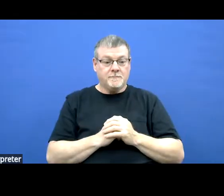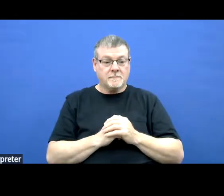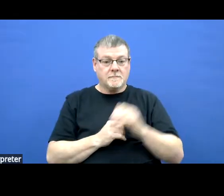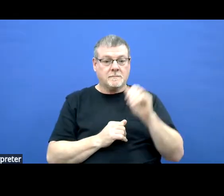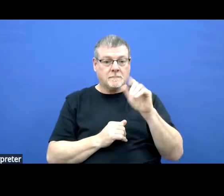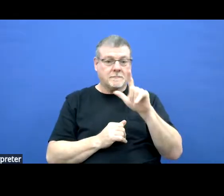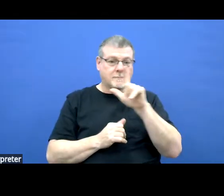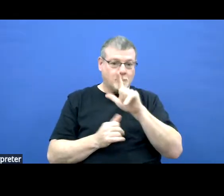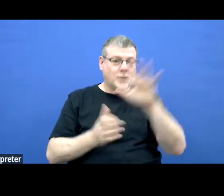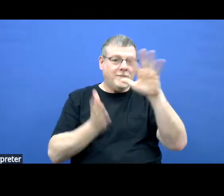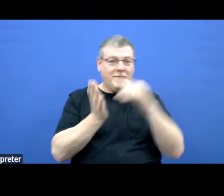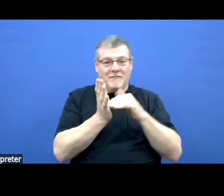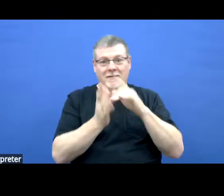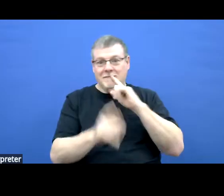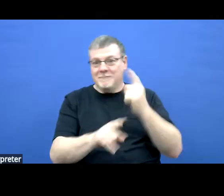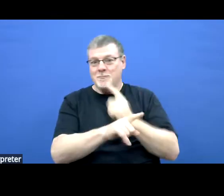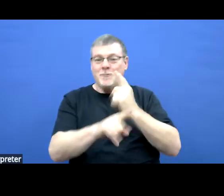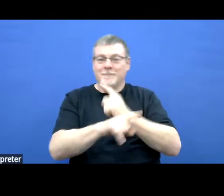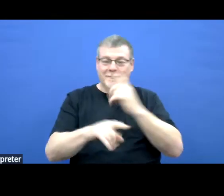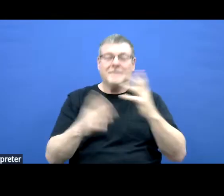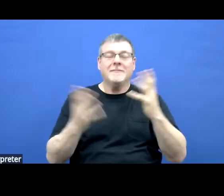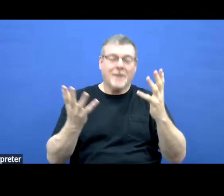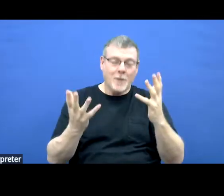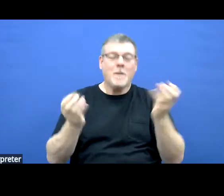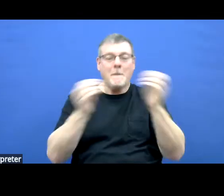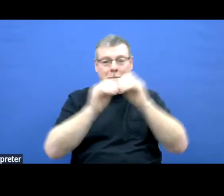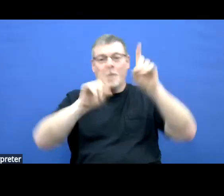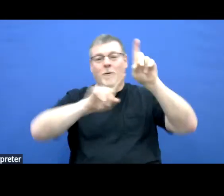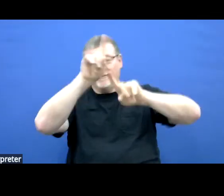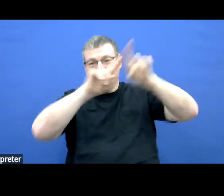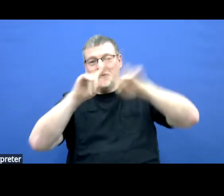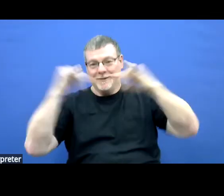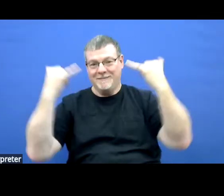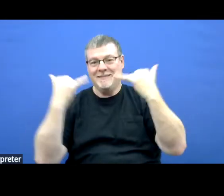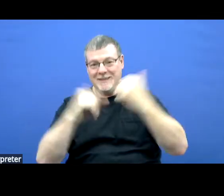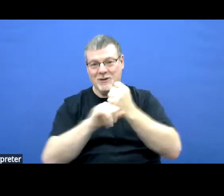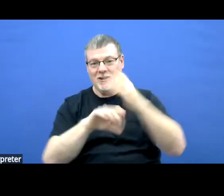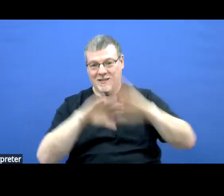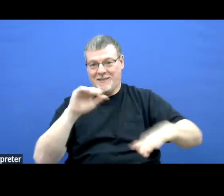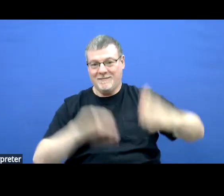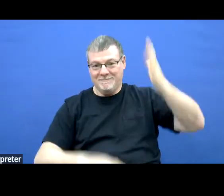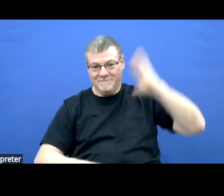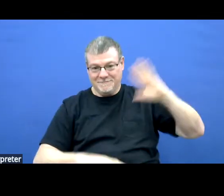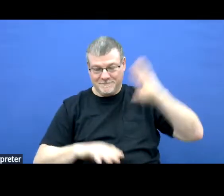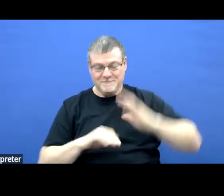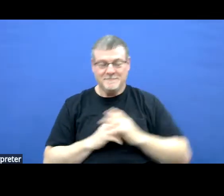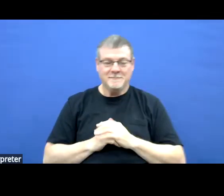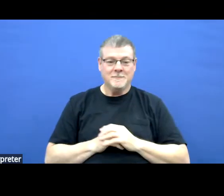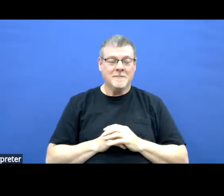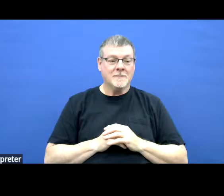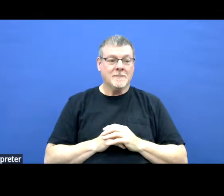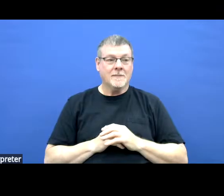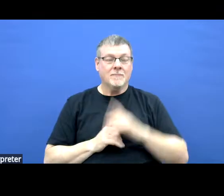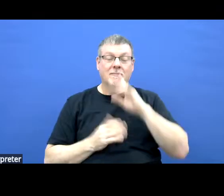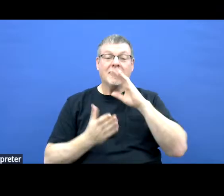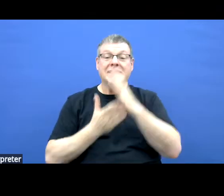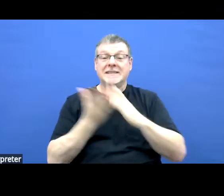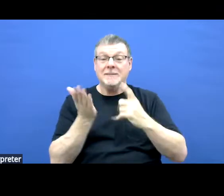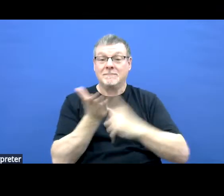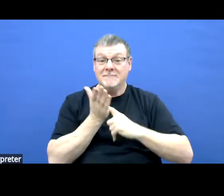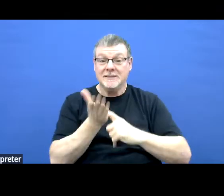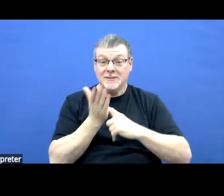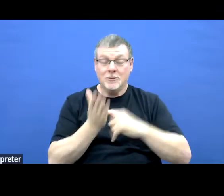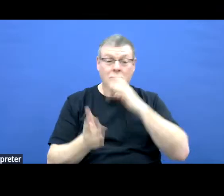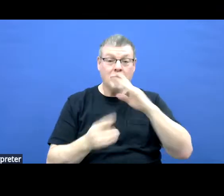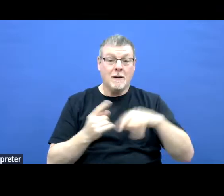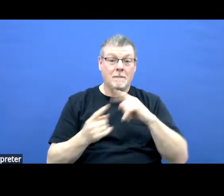225,000 is appropriate. So there will be more fireworks this year than years past. There was some discussion at the workshop